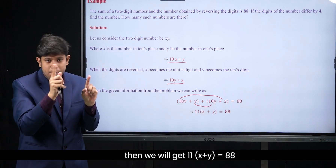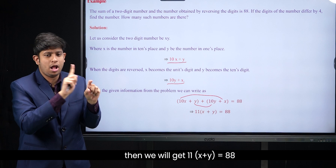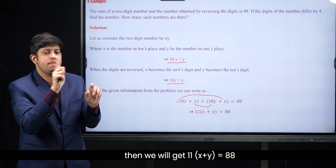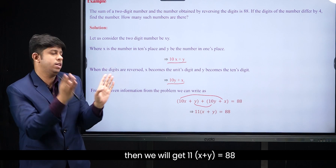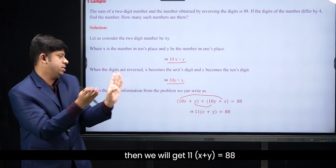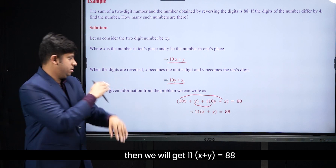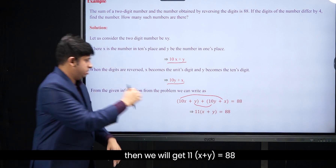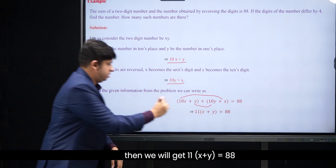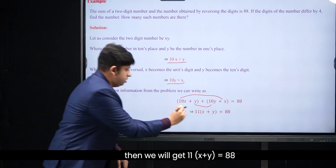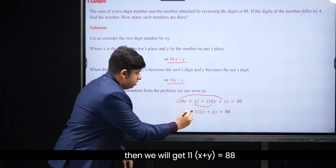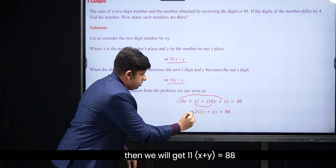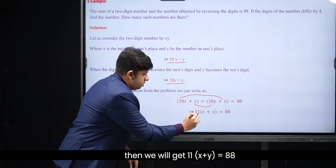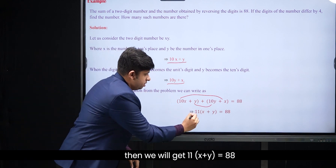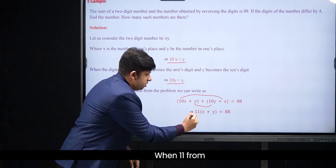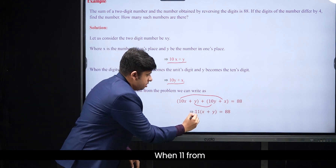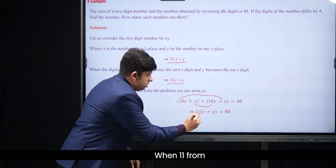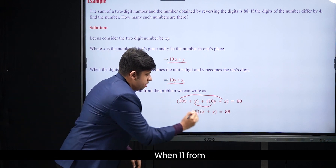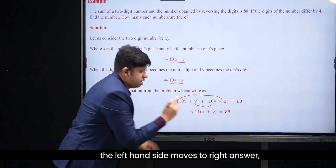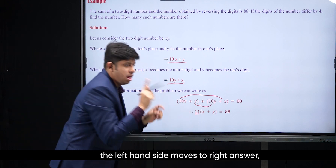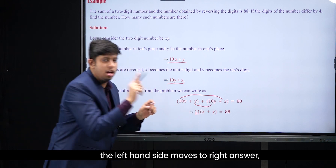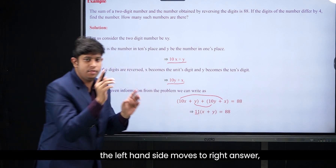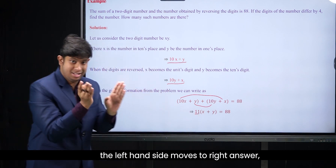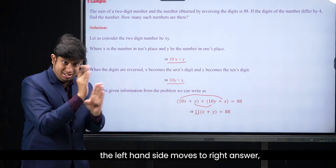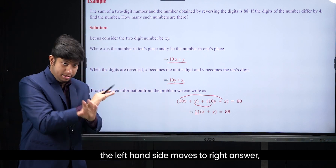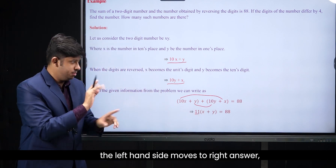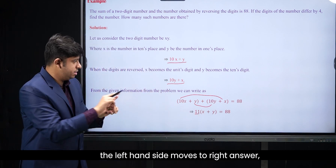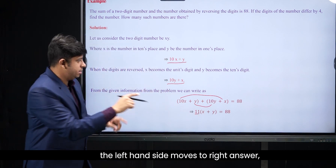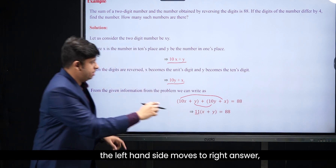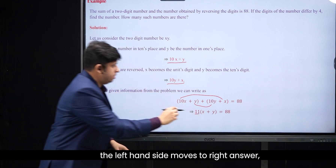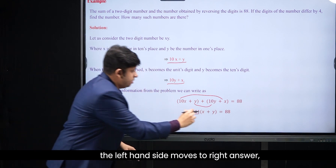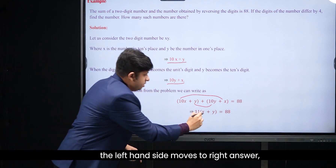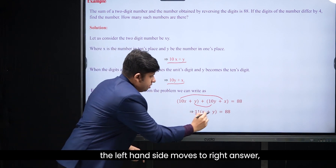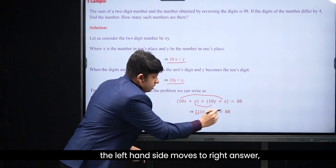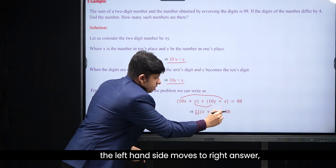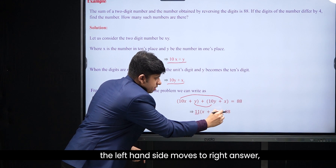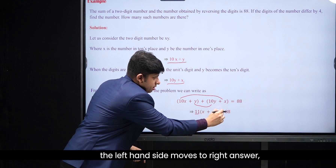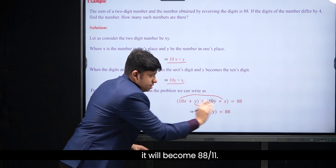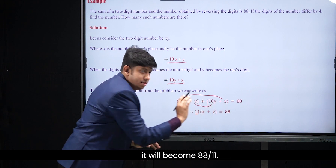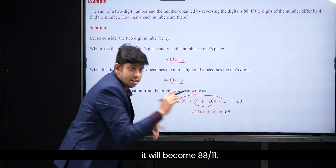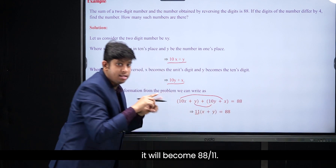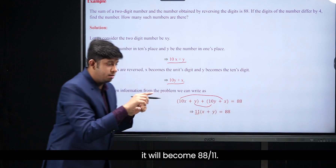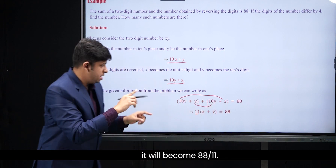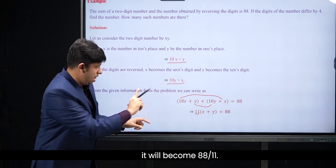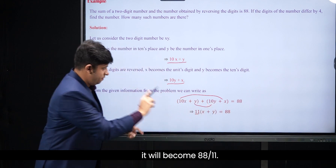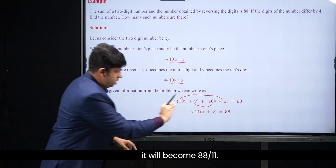88. When level from left hand side moves to right hand side, it will become 88 by